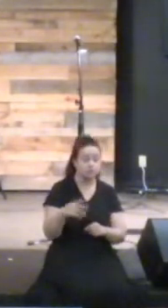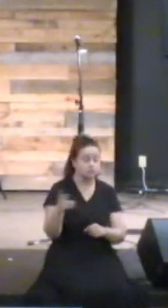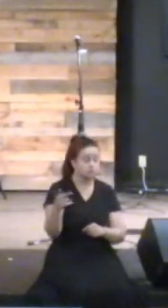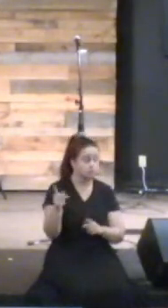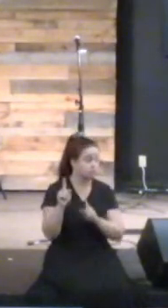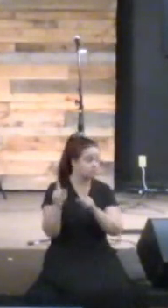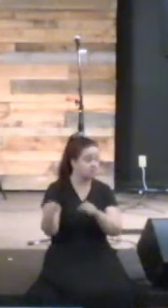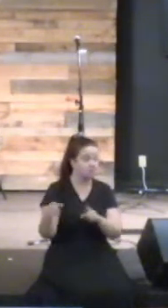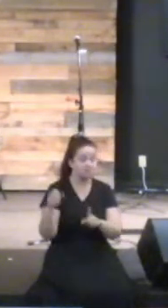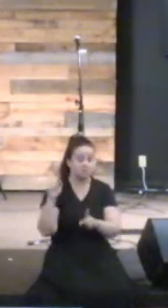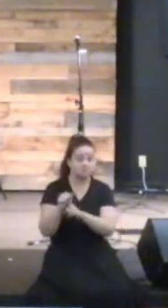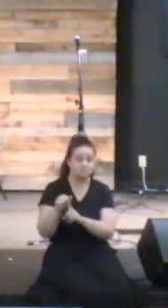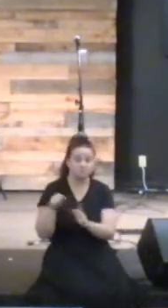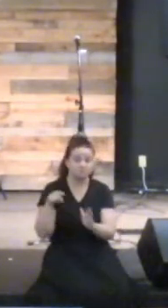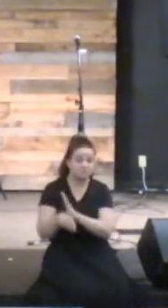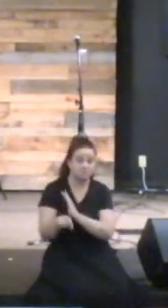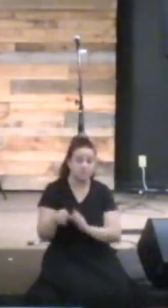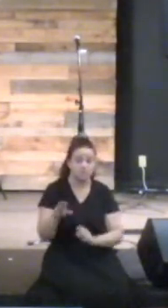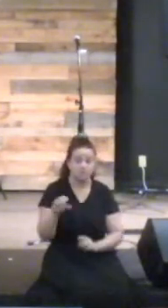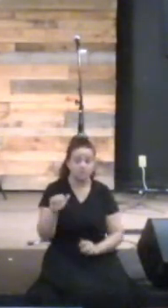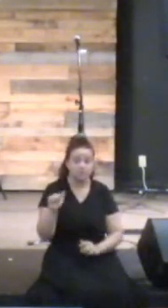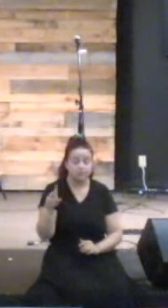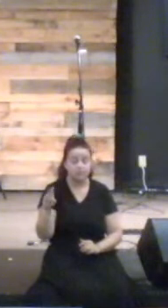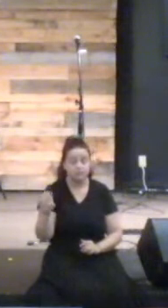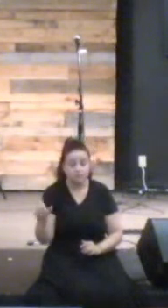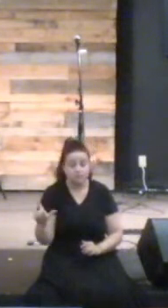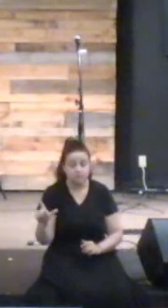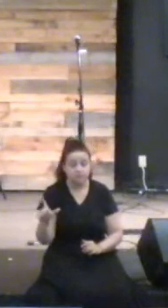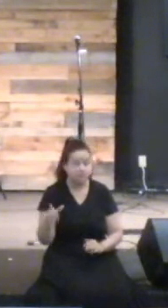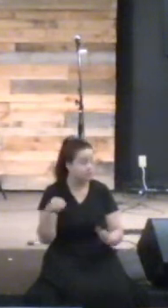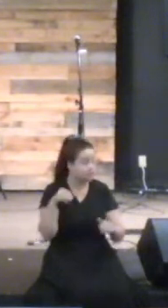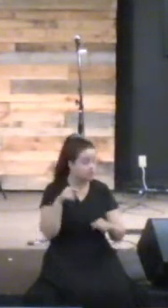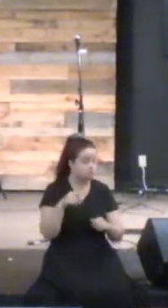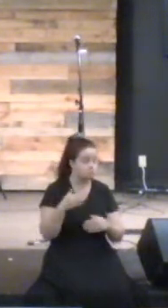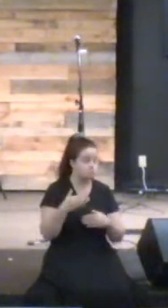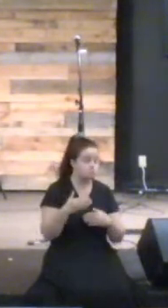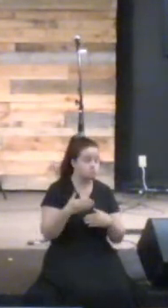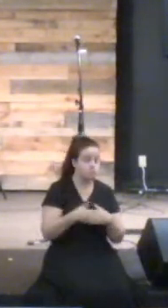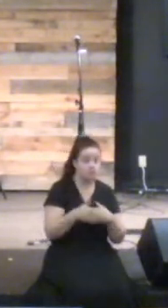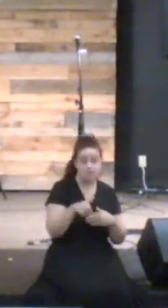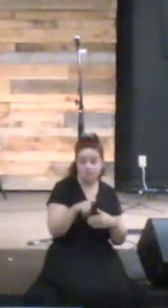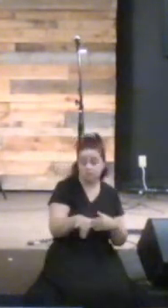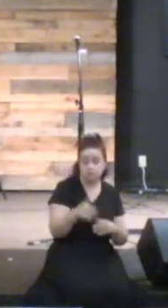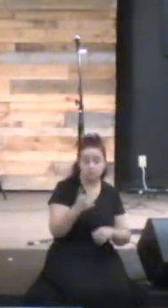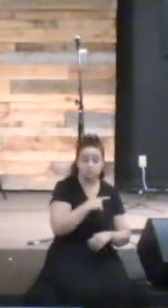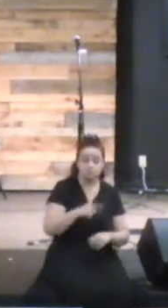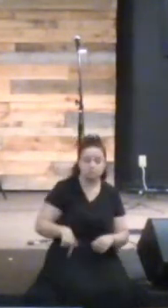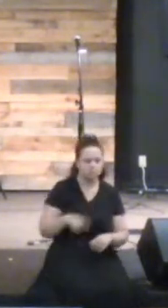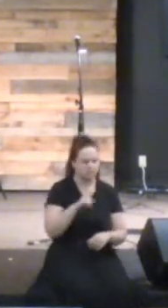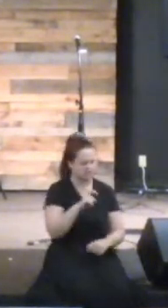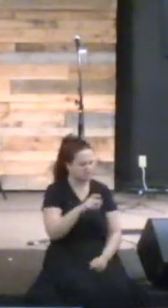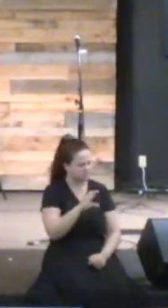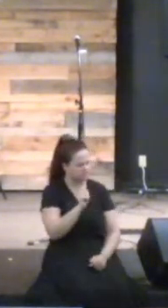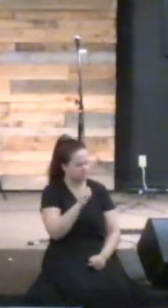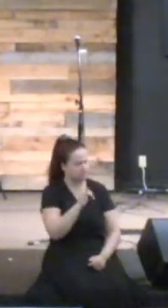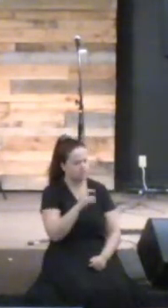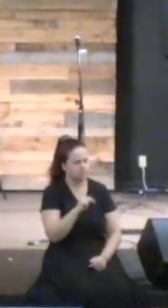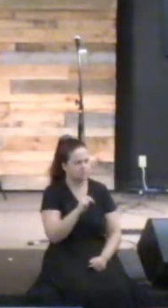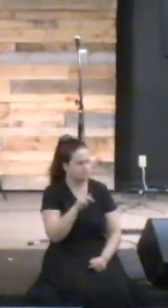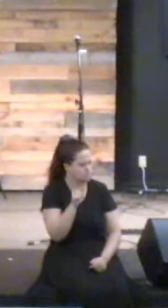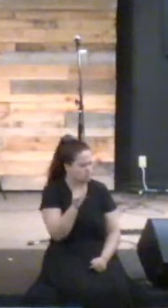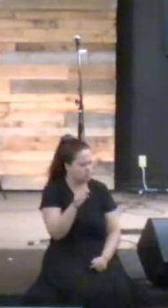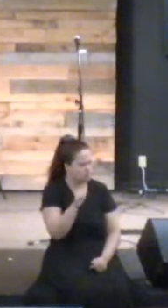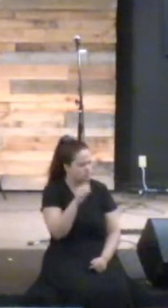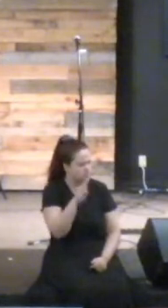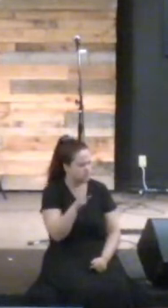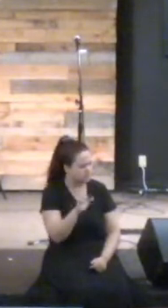him afterward the Lord asked Cain where is your brother Abe where is Abel I